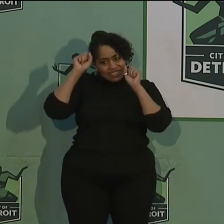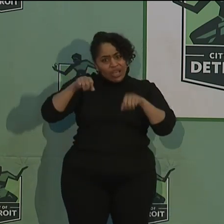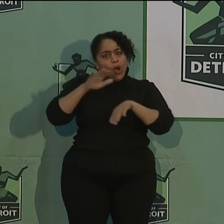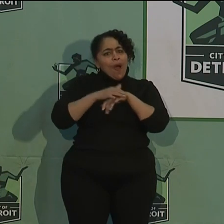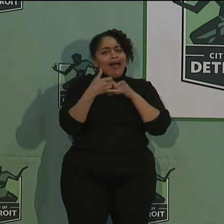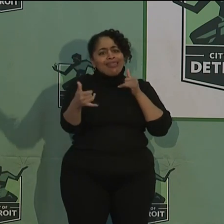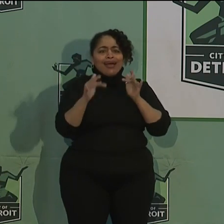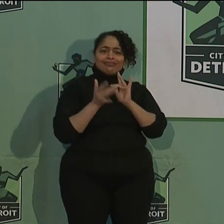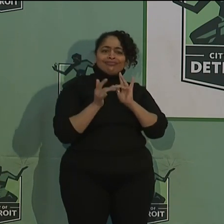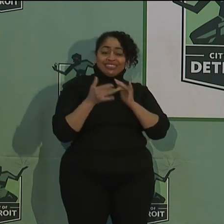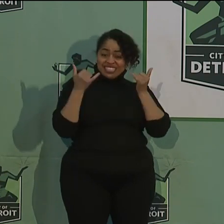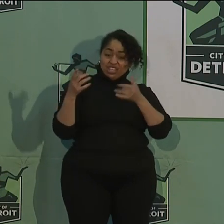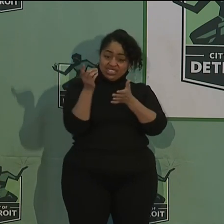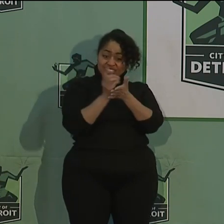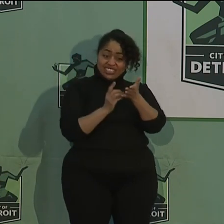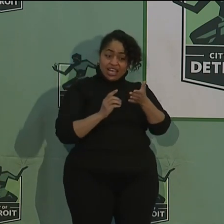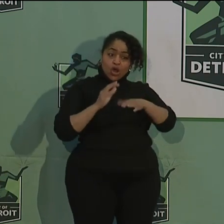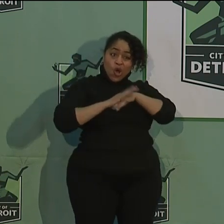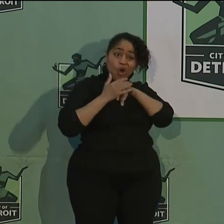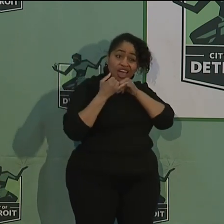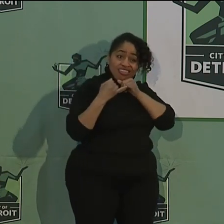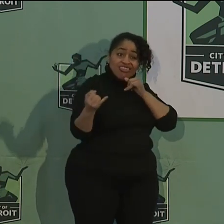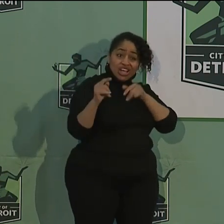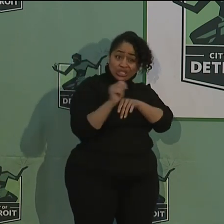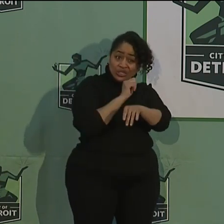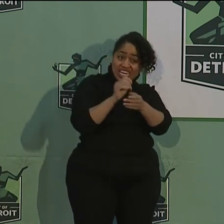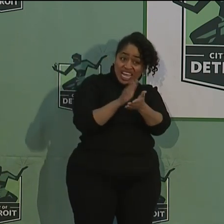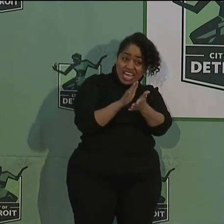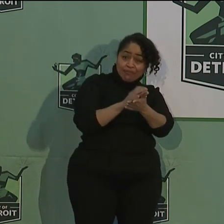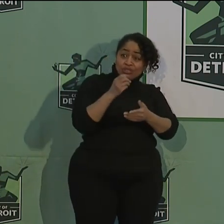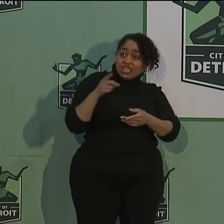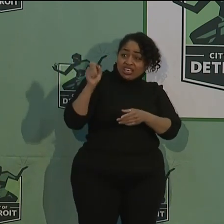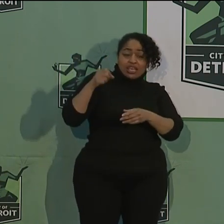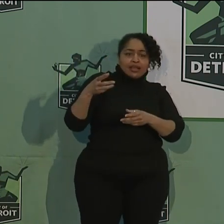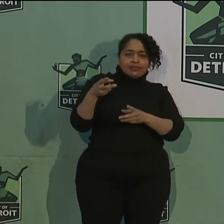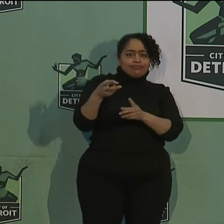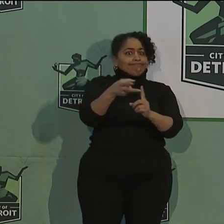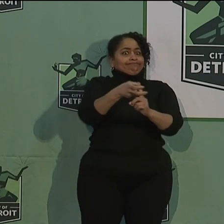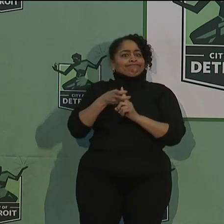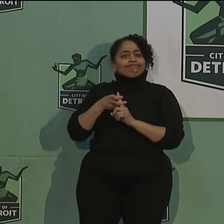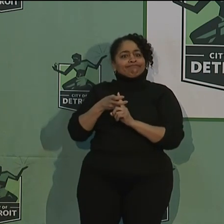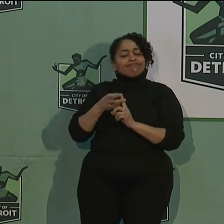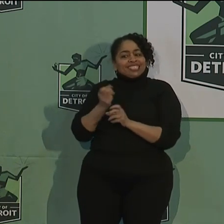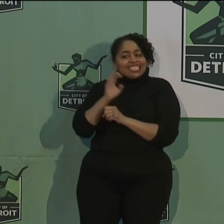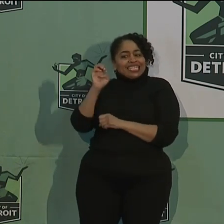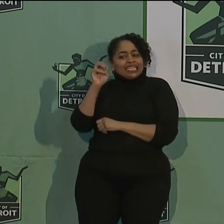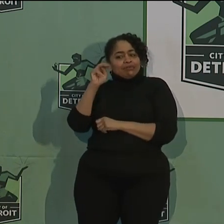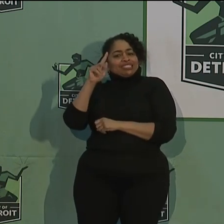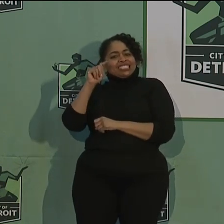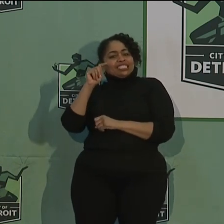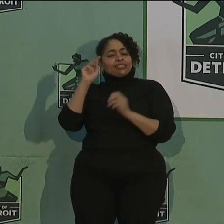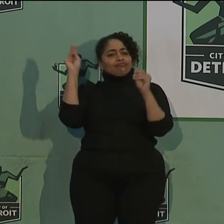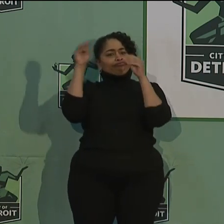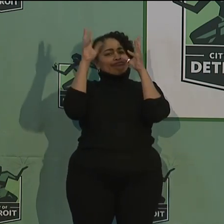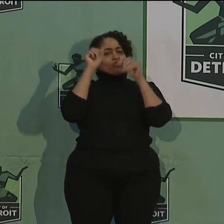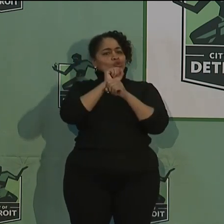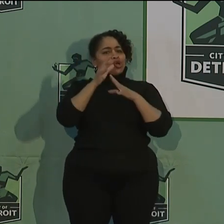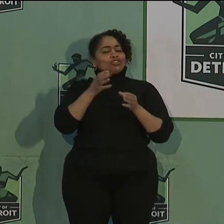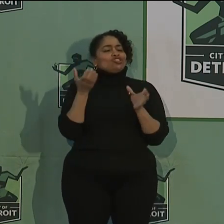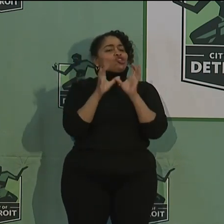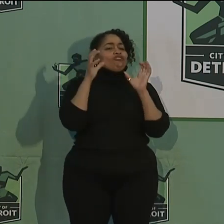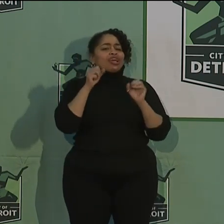online. And so he's now designing an online training academy so that he can get his EMTs certified so that we're